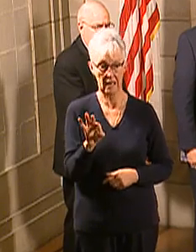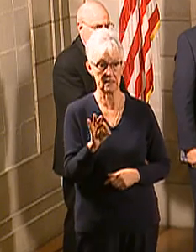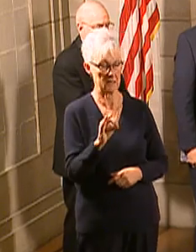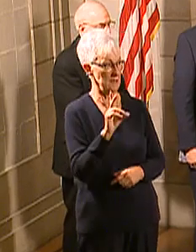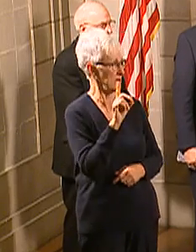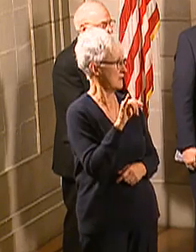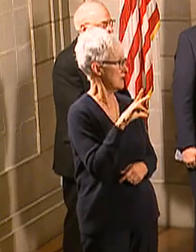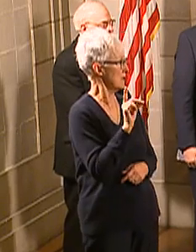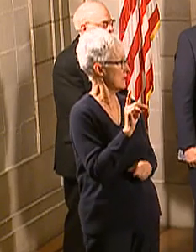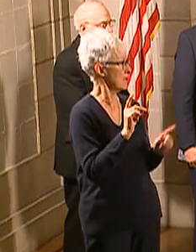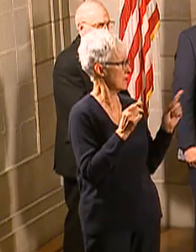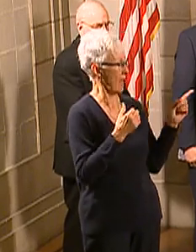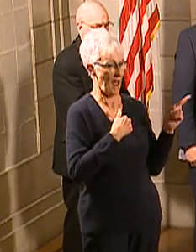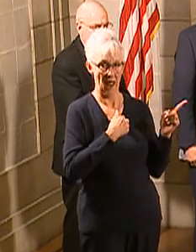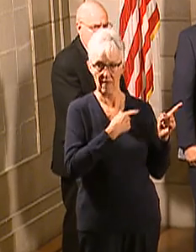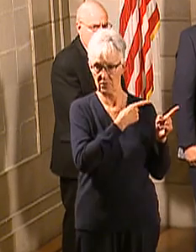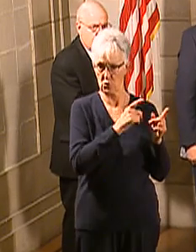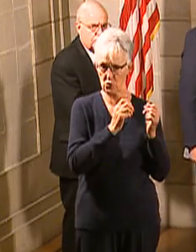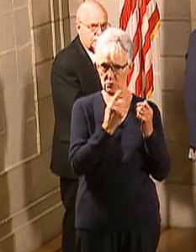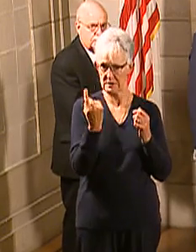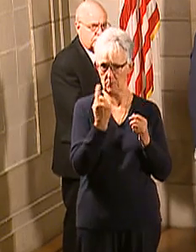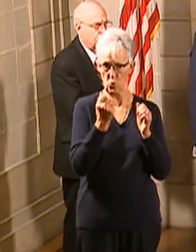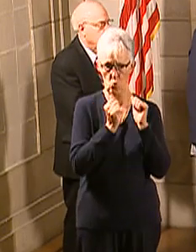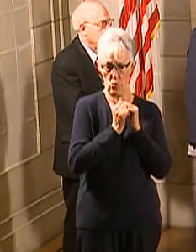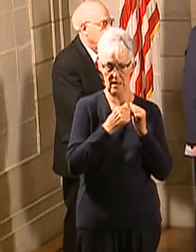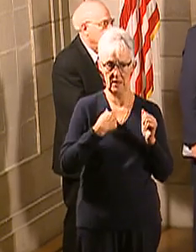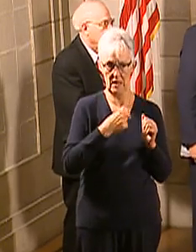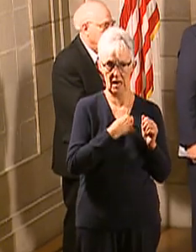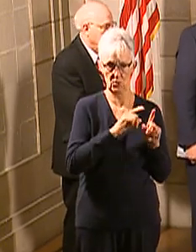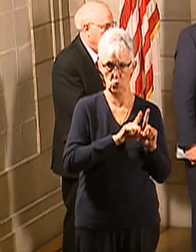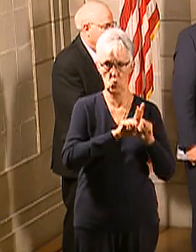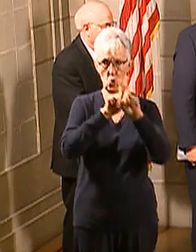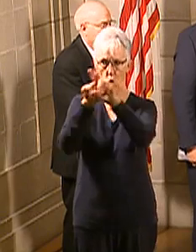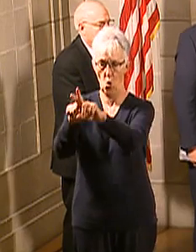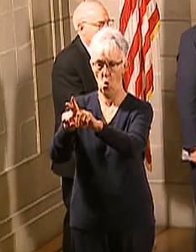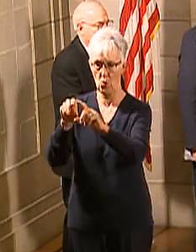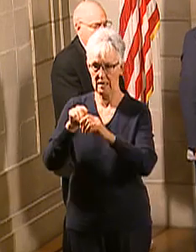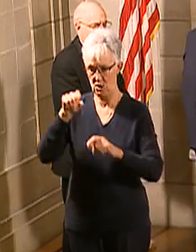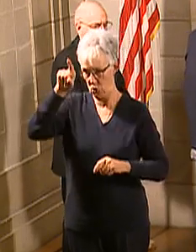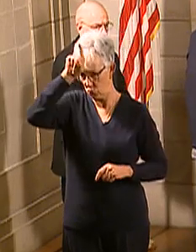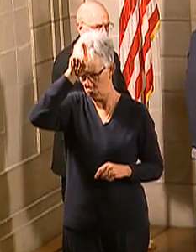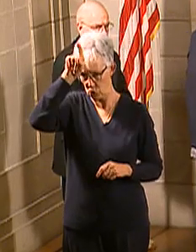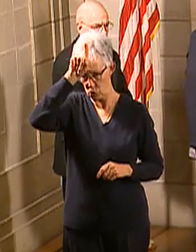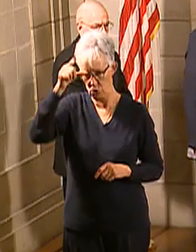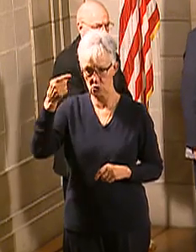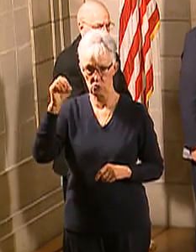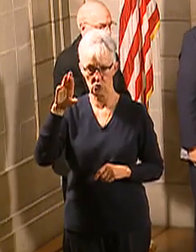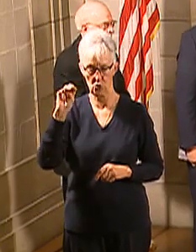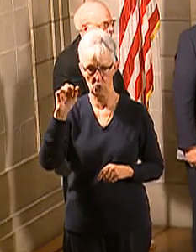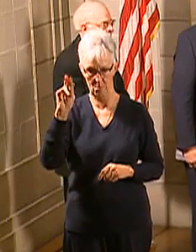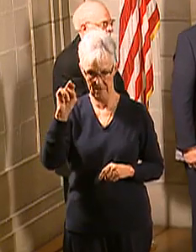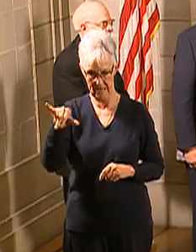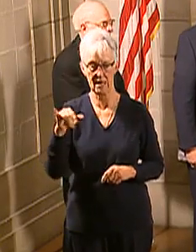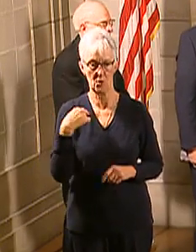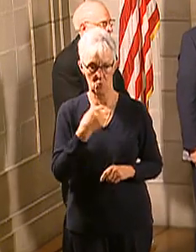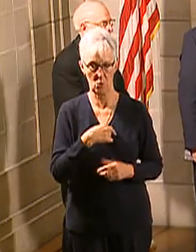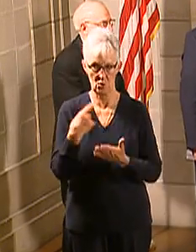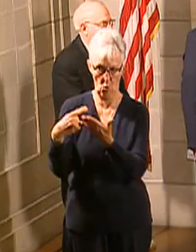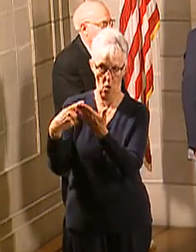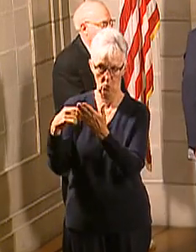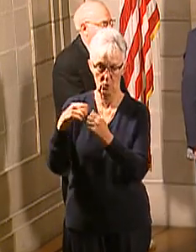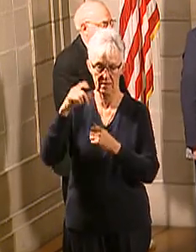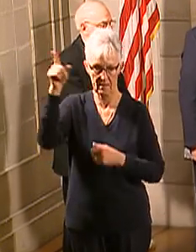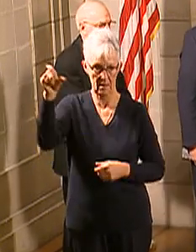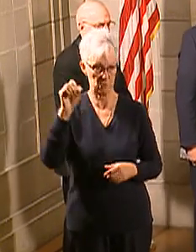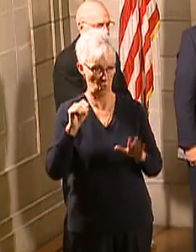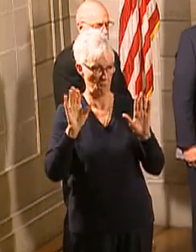we helped you get an introduction to the German transportation ministry and help sell some of your road zippers up there. Absolutely, so, yeah. So